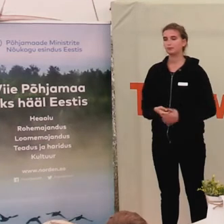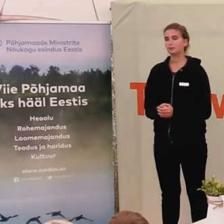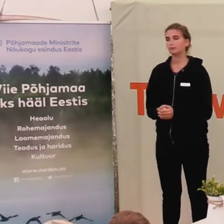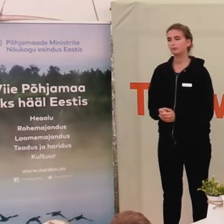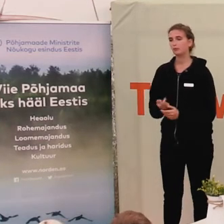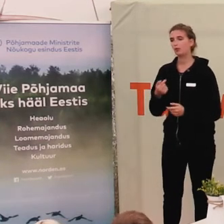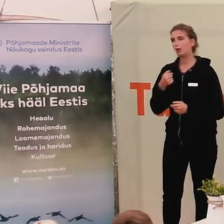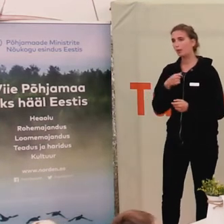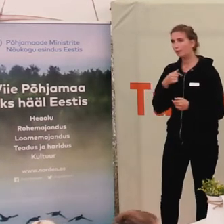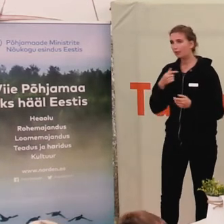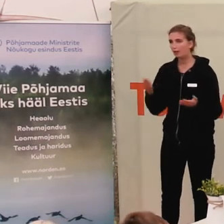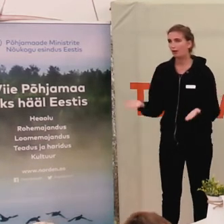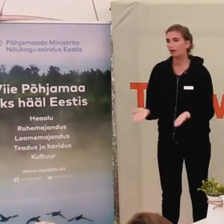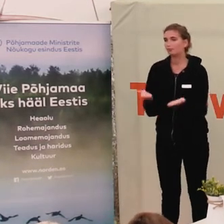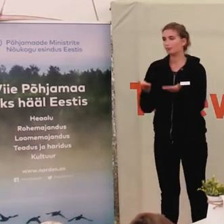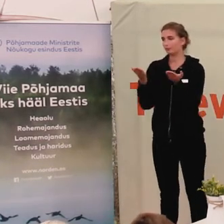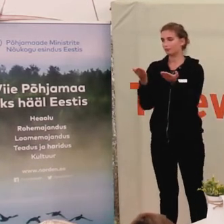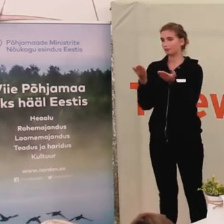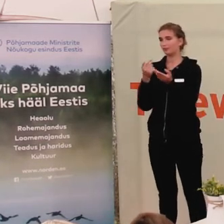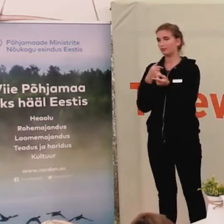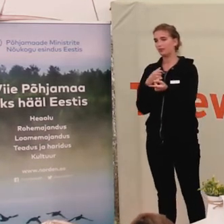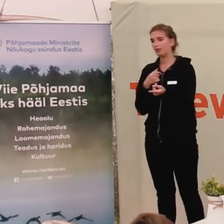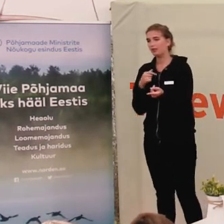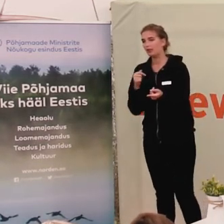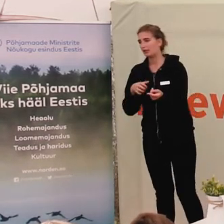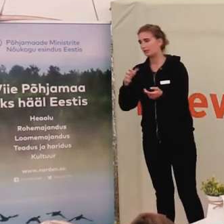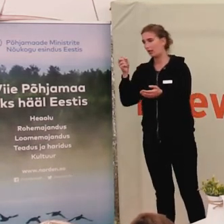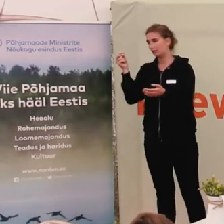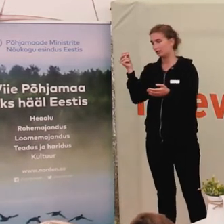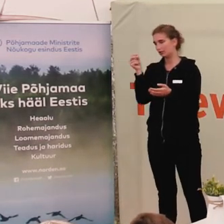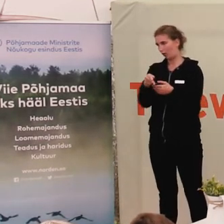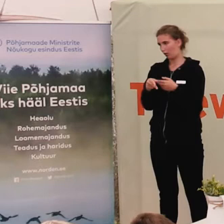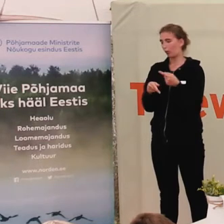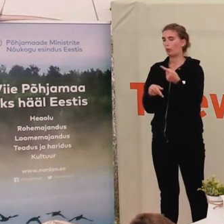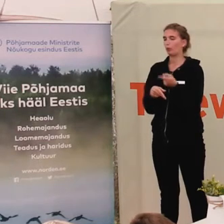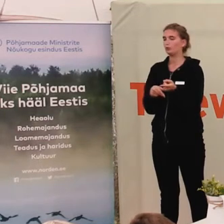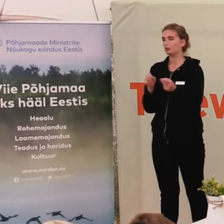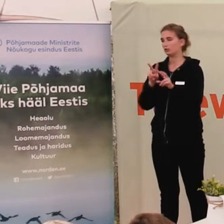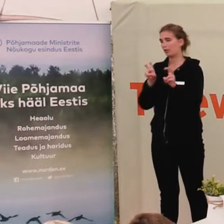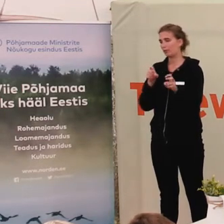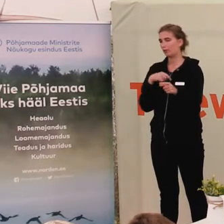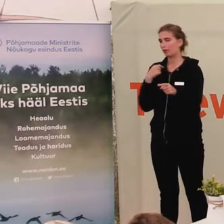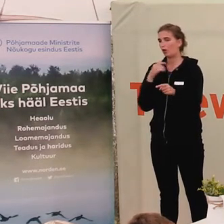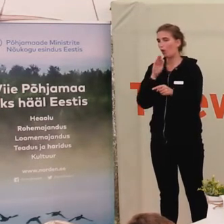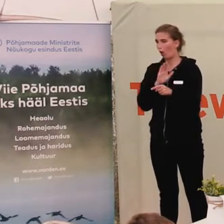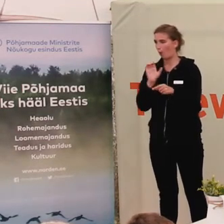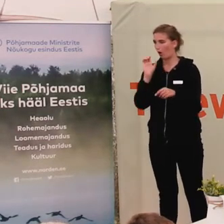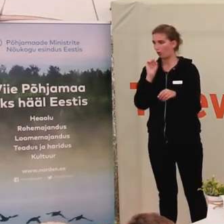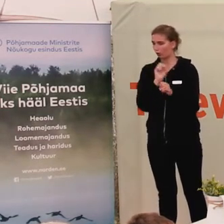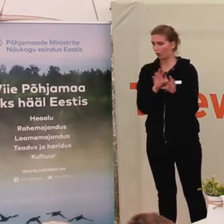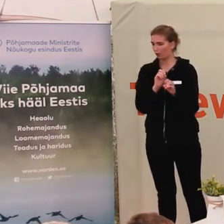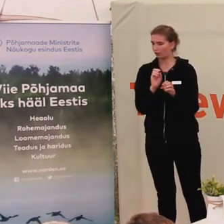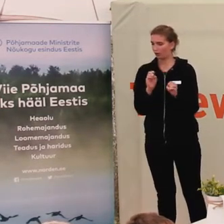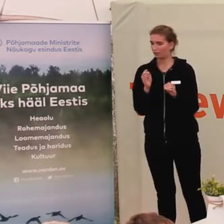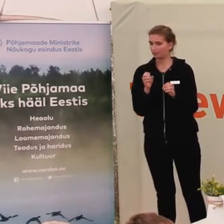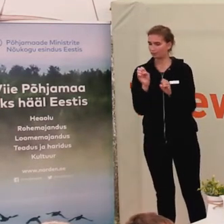I would encourage about value-added tax once more. I thought about your comment and I